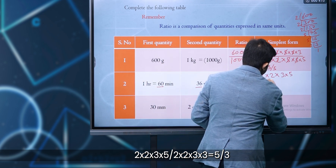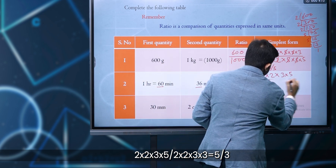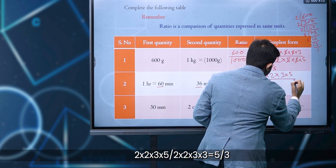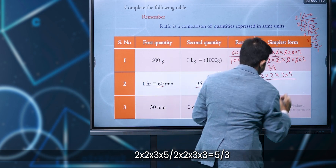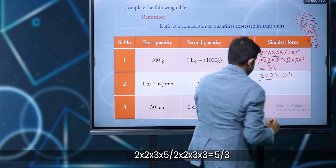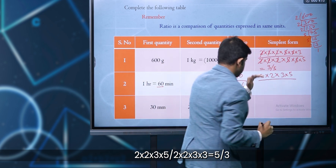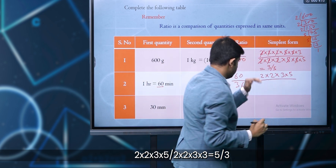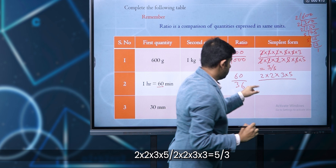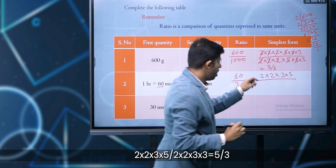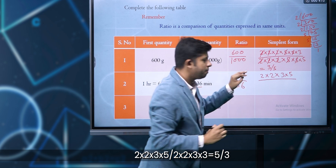by